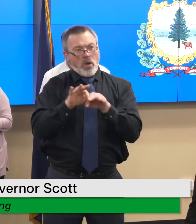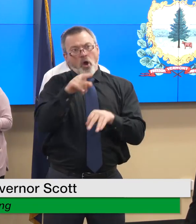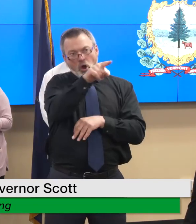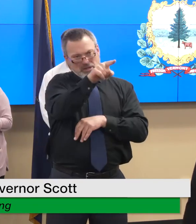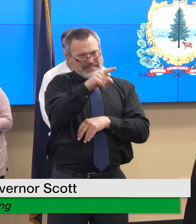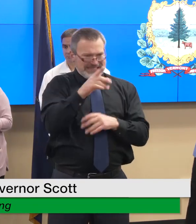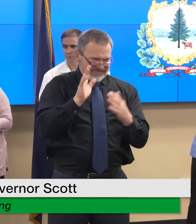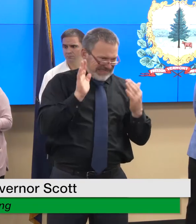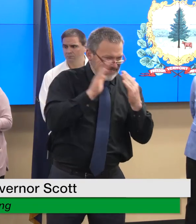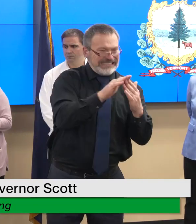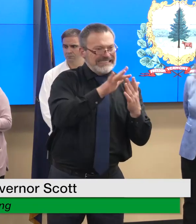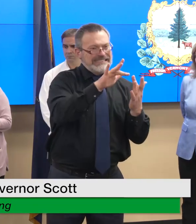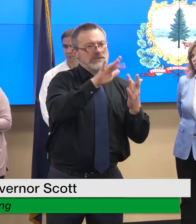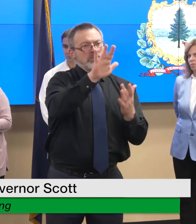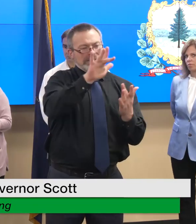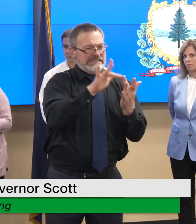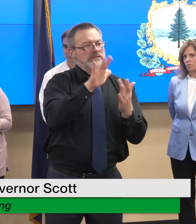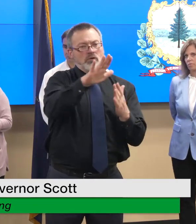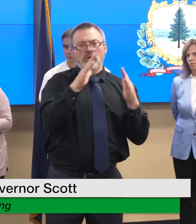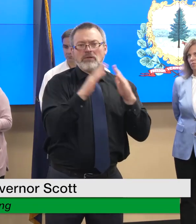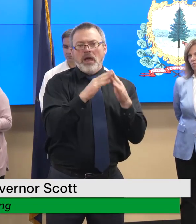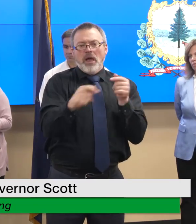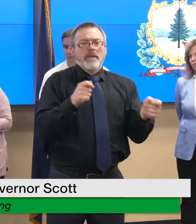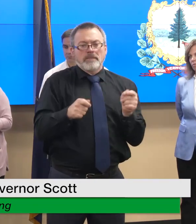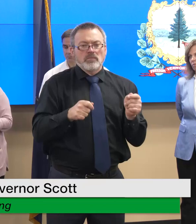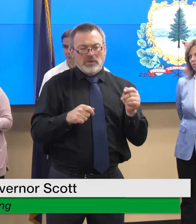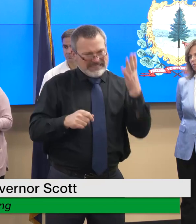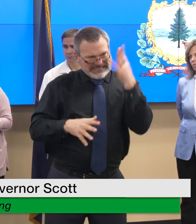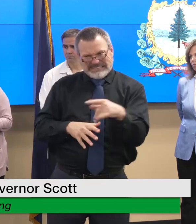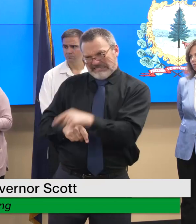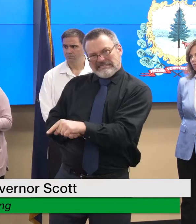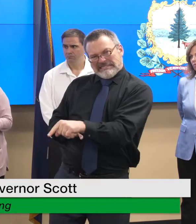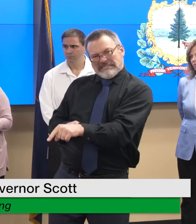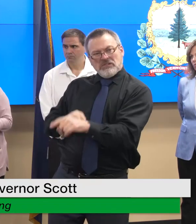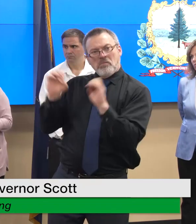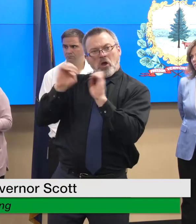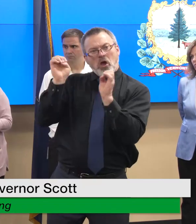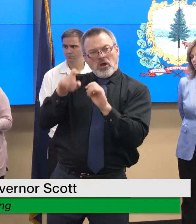to notify the Emergency Operations Center.